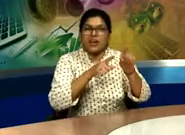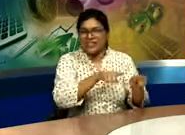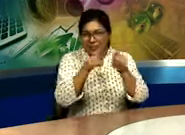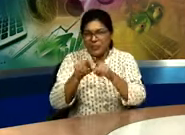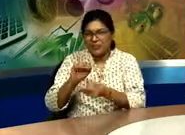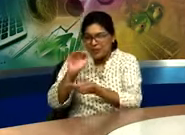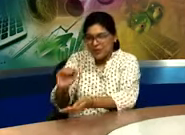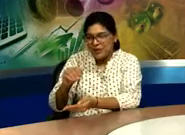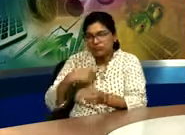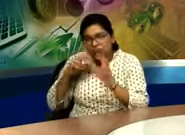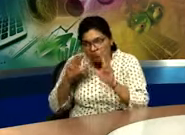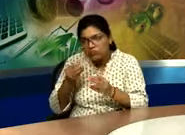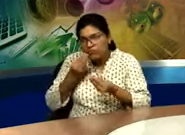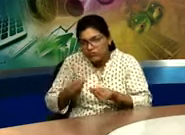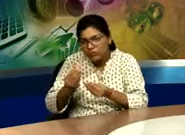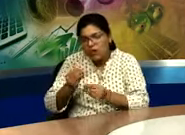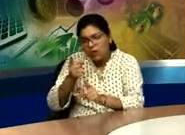She saw all plants growing,